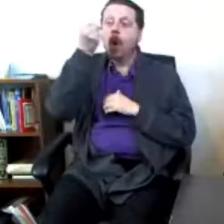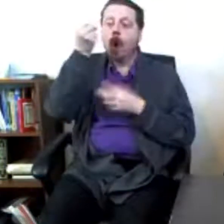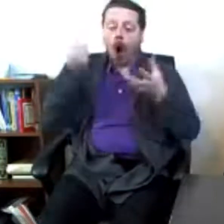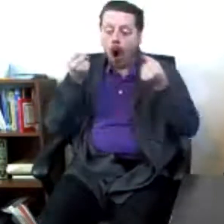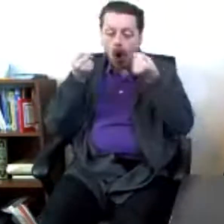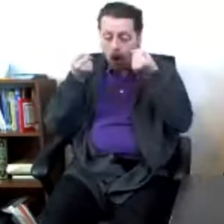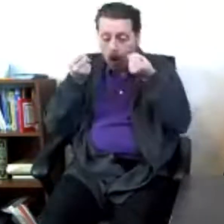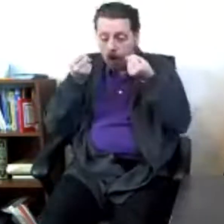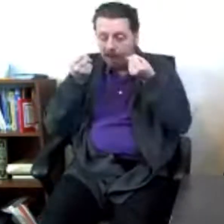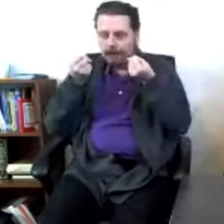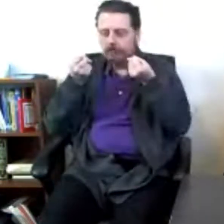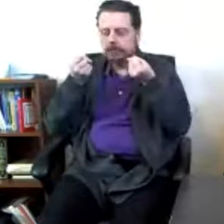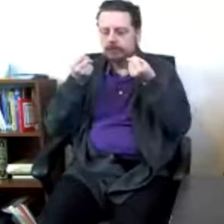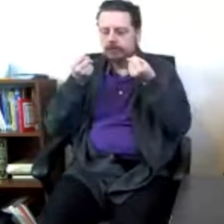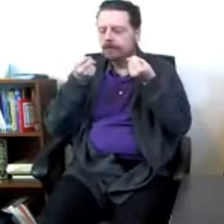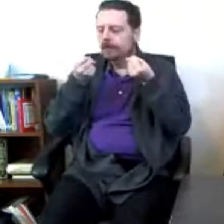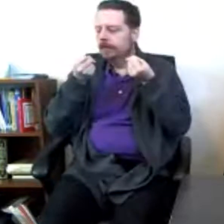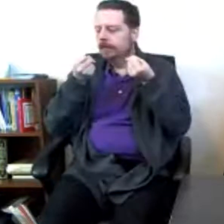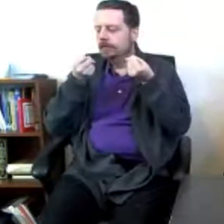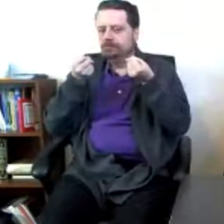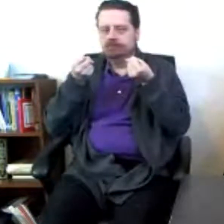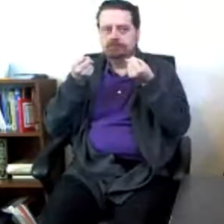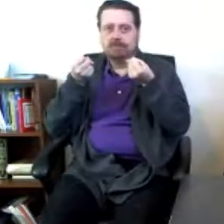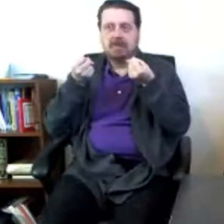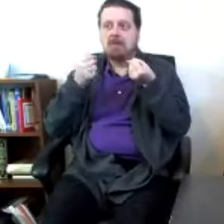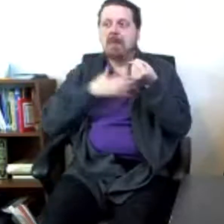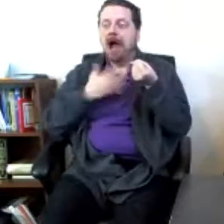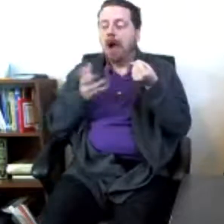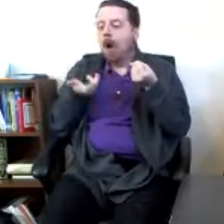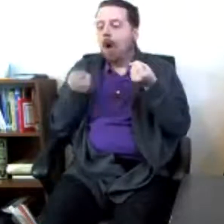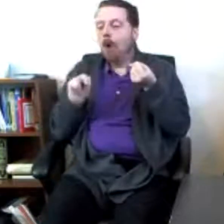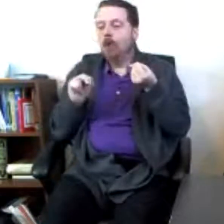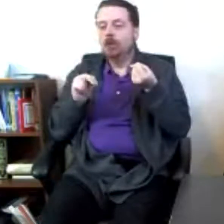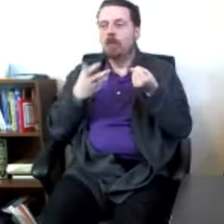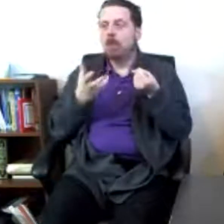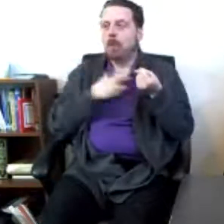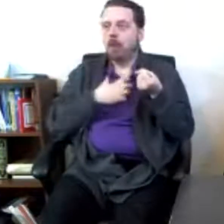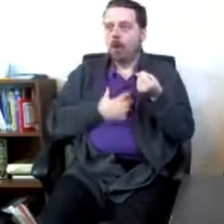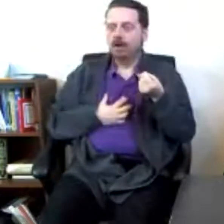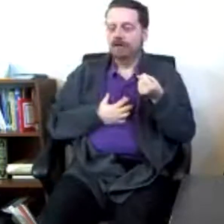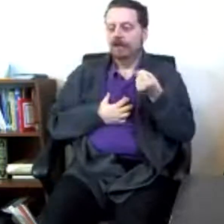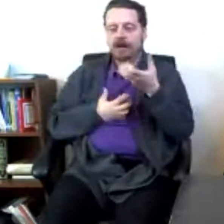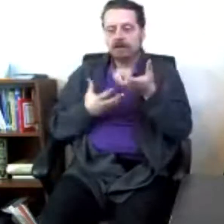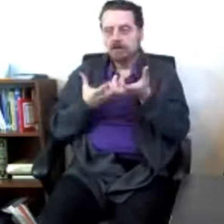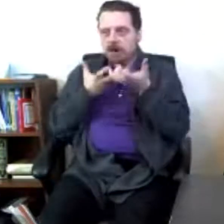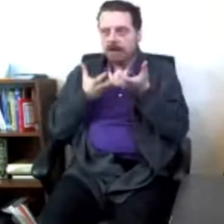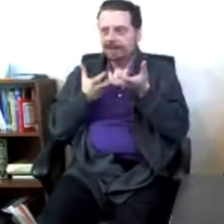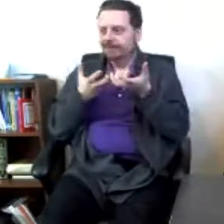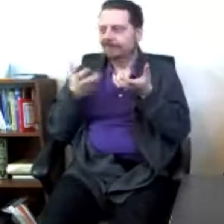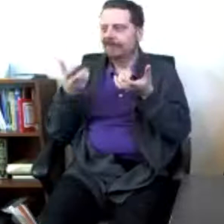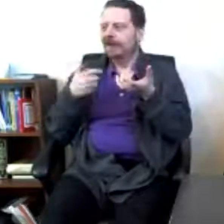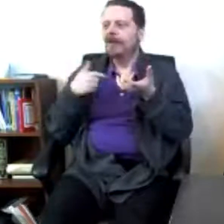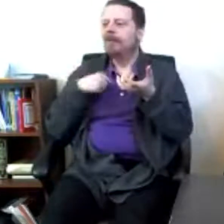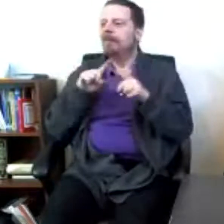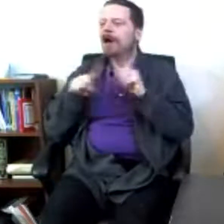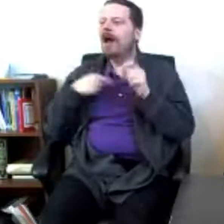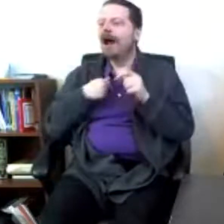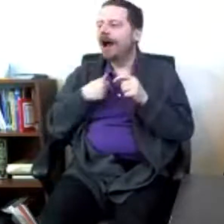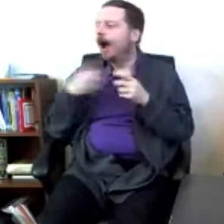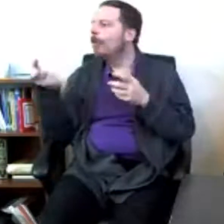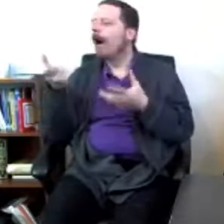to are their own whims and desires, and those are unstable, and that's part of the trouble that we face in